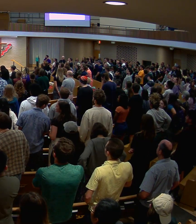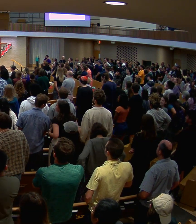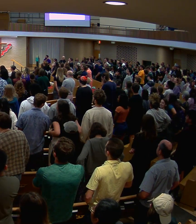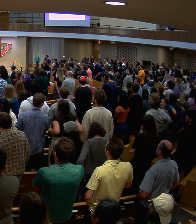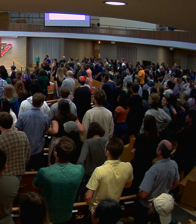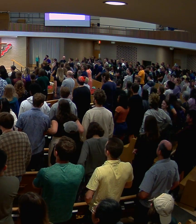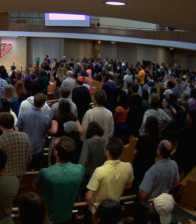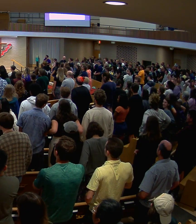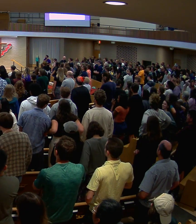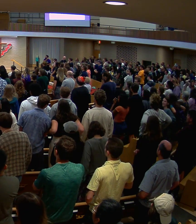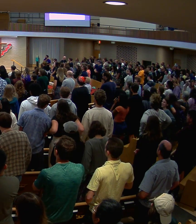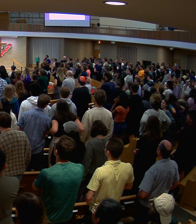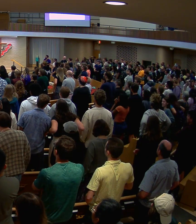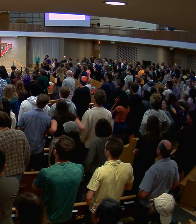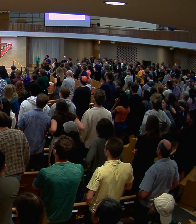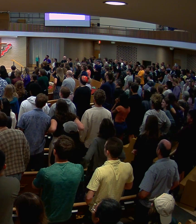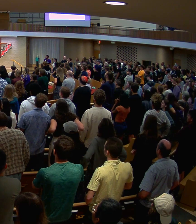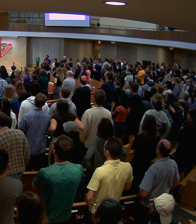nice and strong.